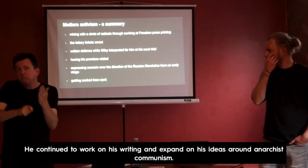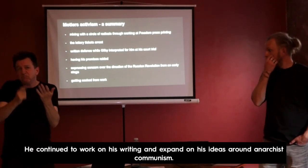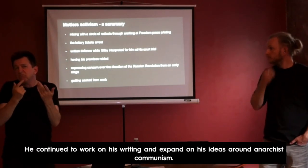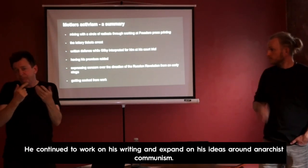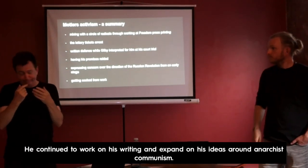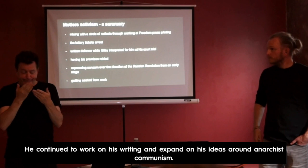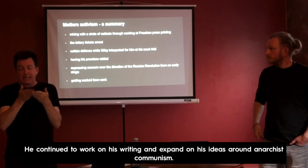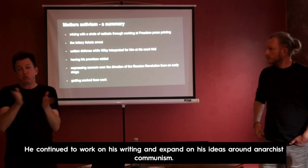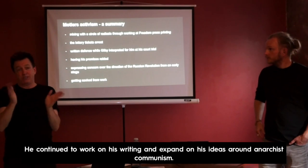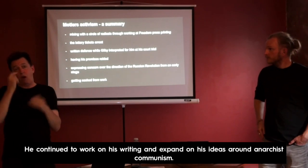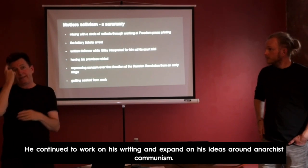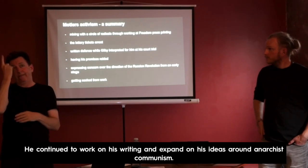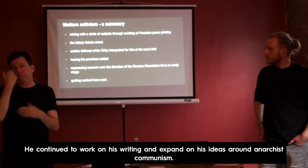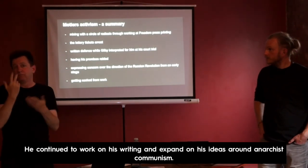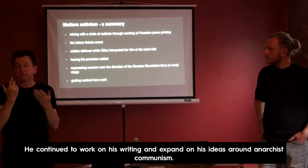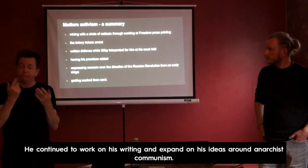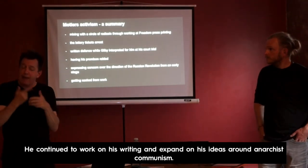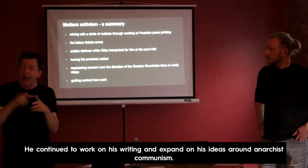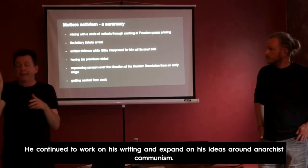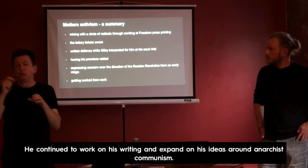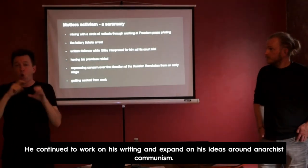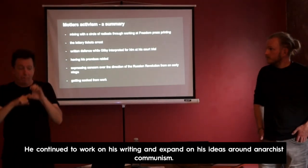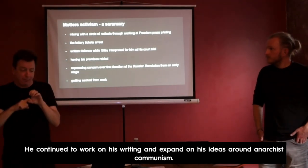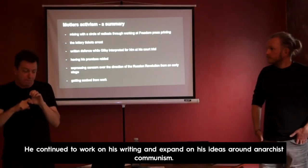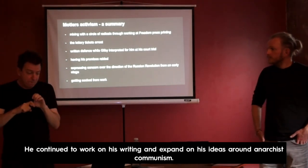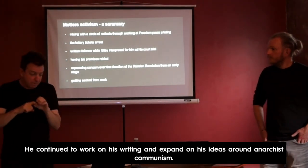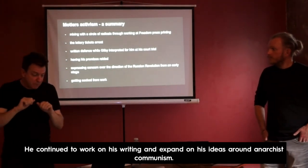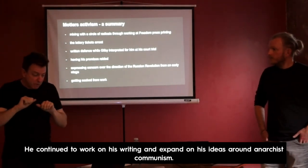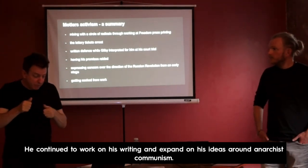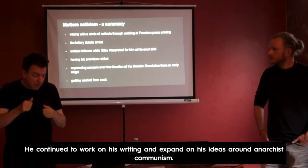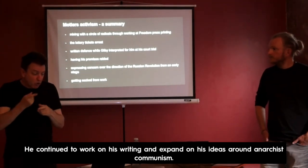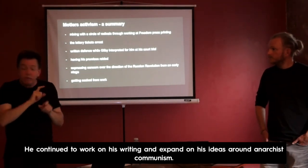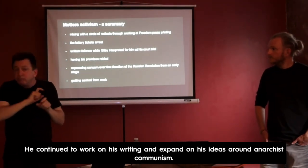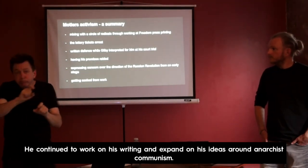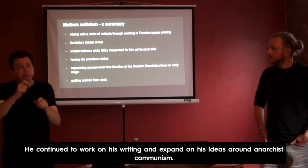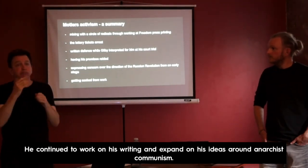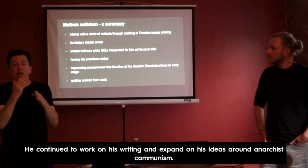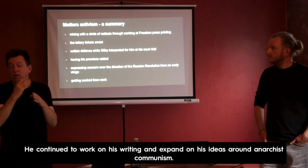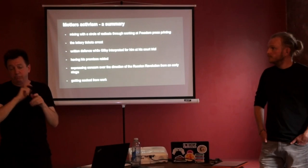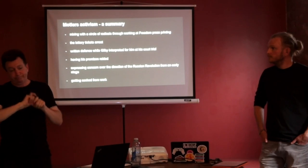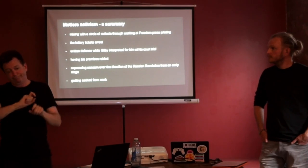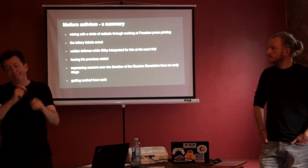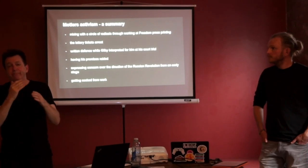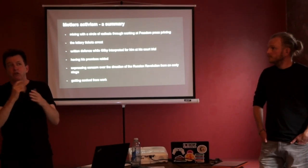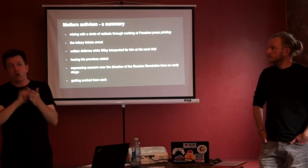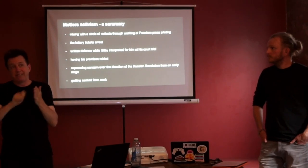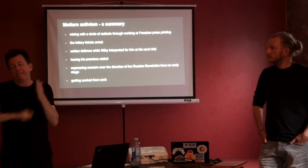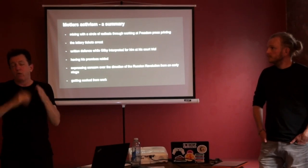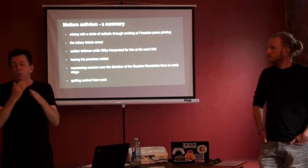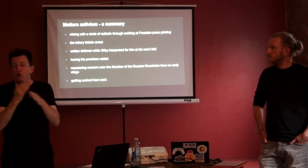He continued to work on his writing and expand on his ideas around anarchist communism. And